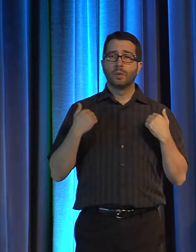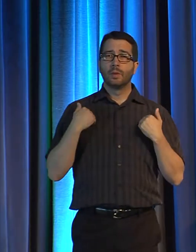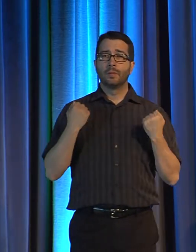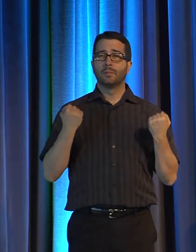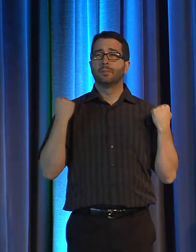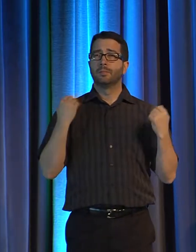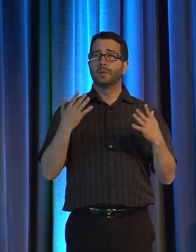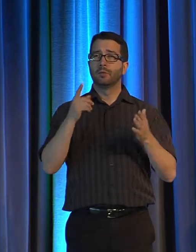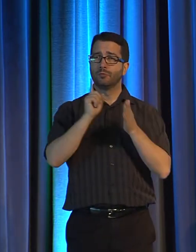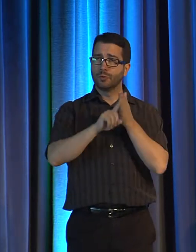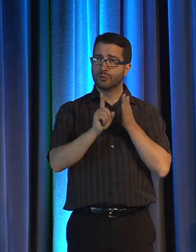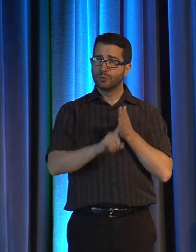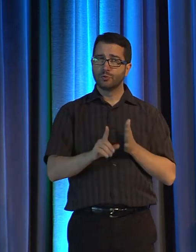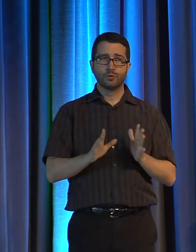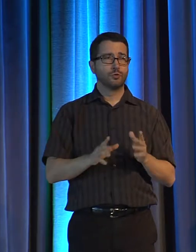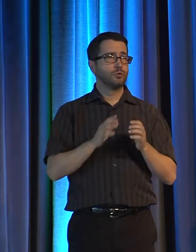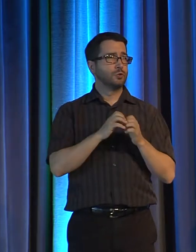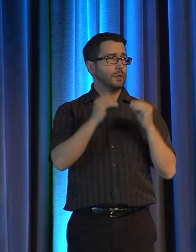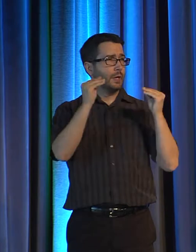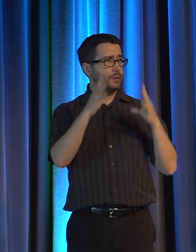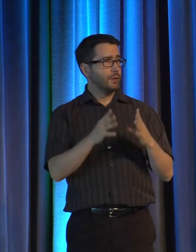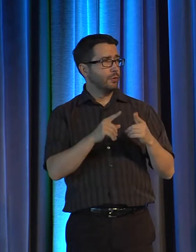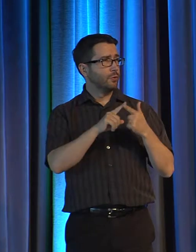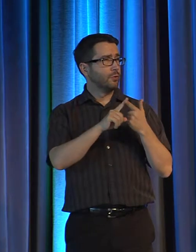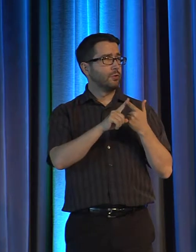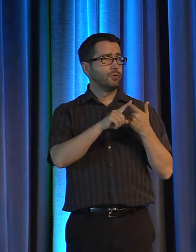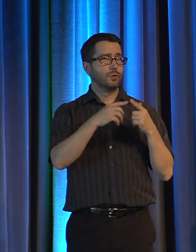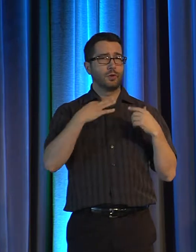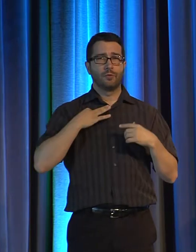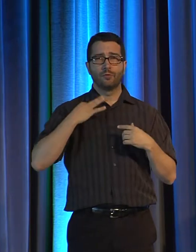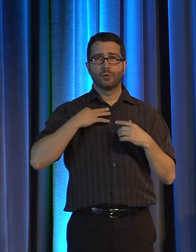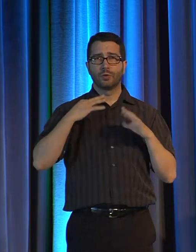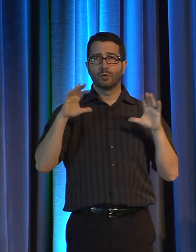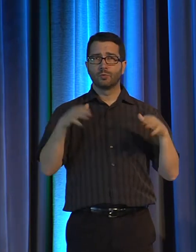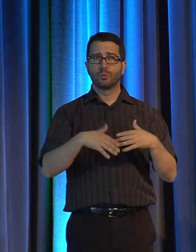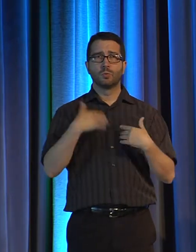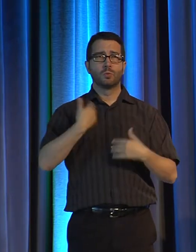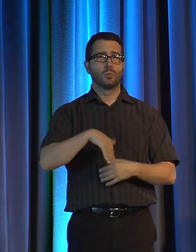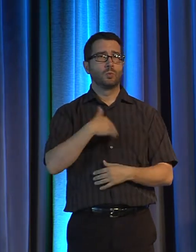educators, as well as an immense volunteer group. I know I've seen